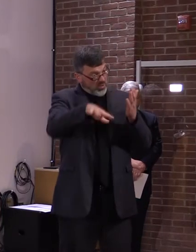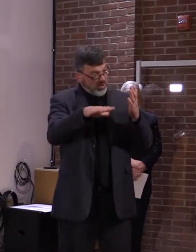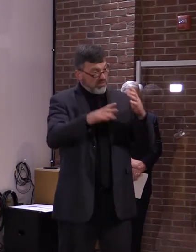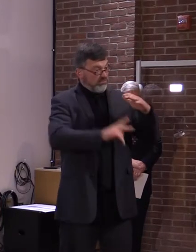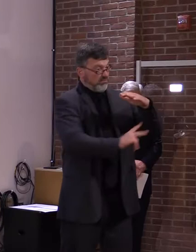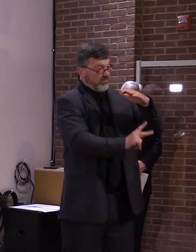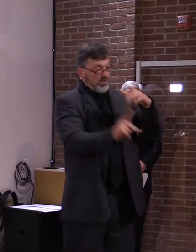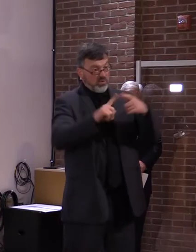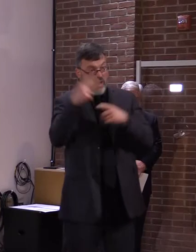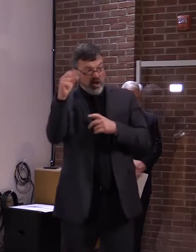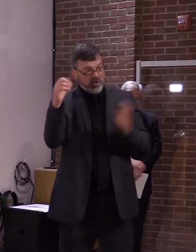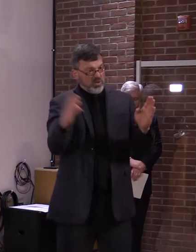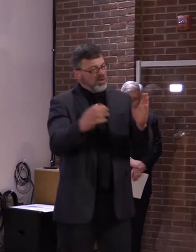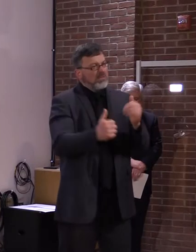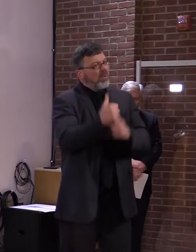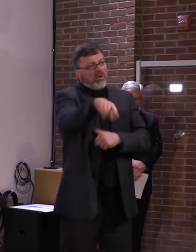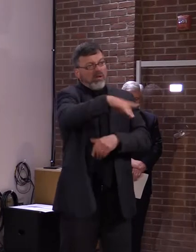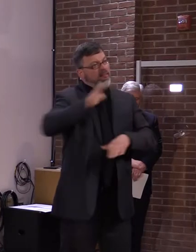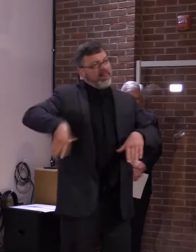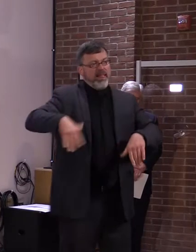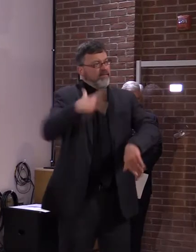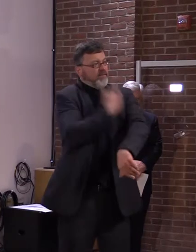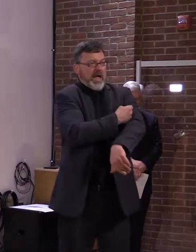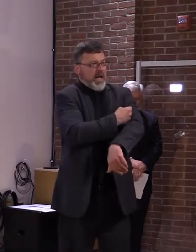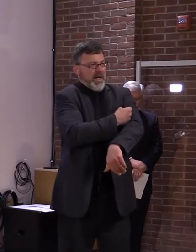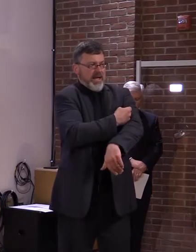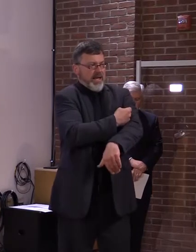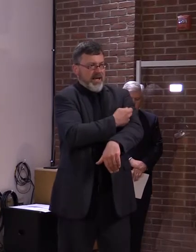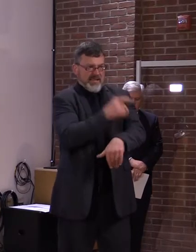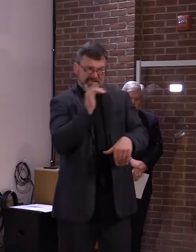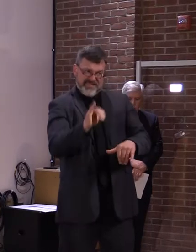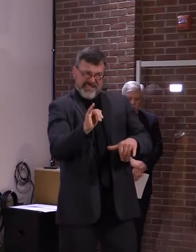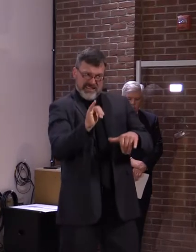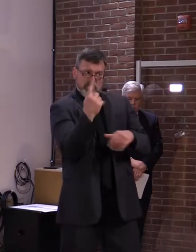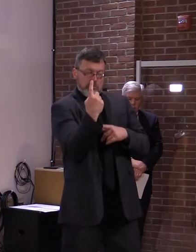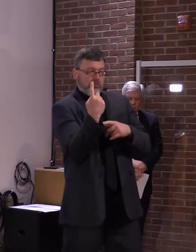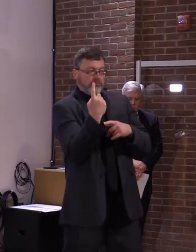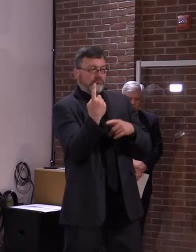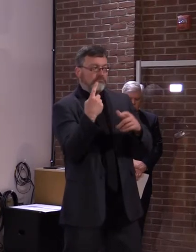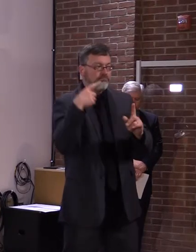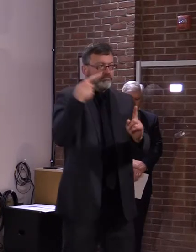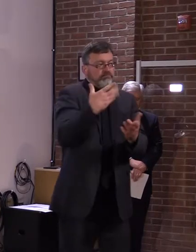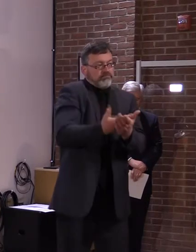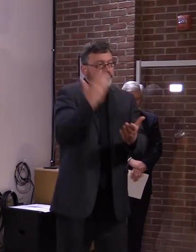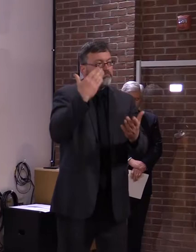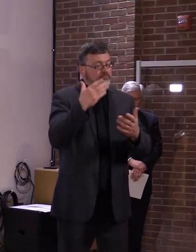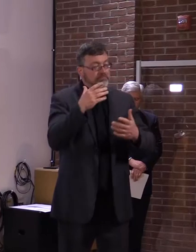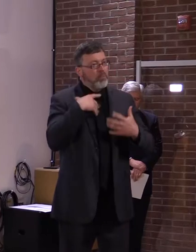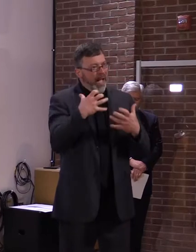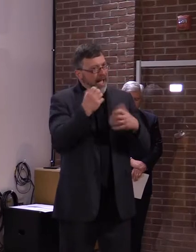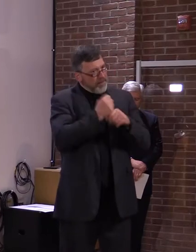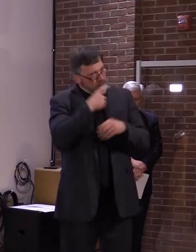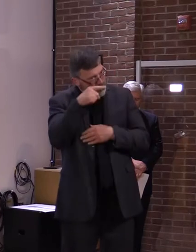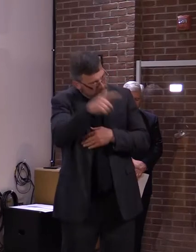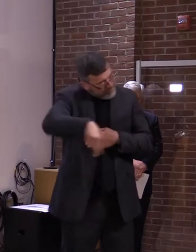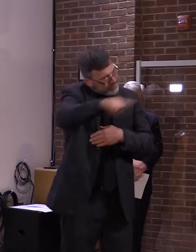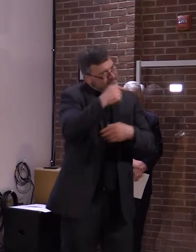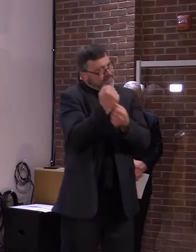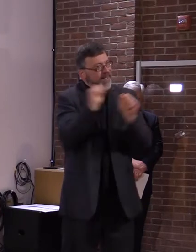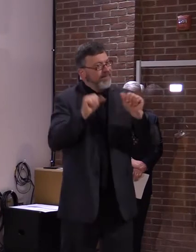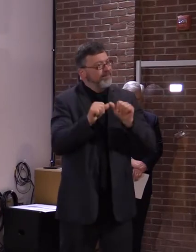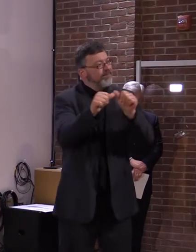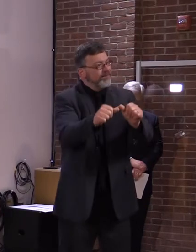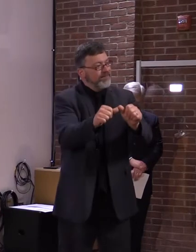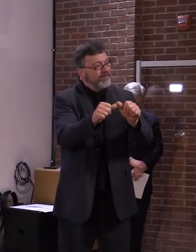year. We believe our current mitigation measures are necessary to ensure their safety. The second pertains to the practicality